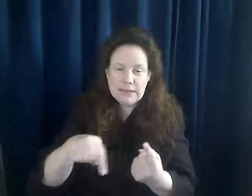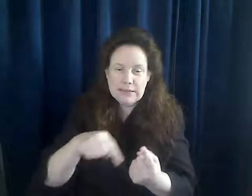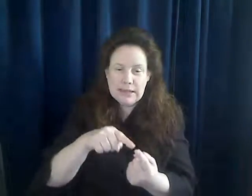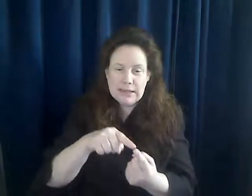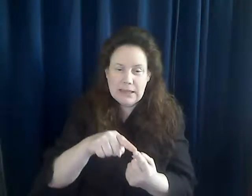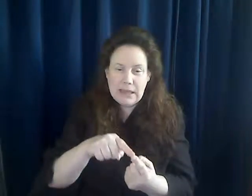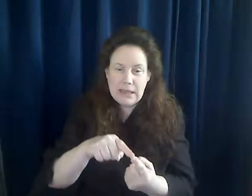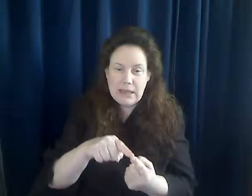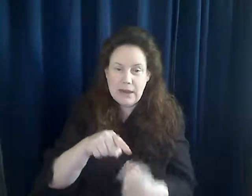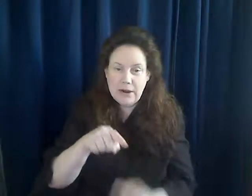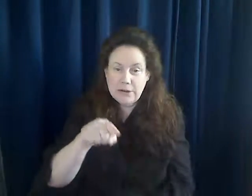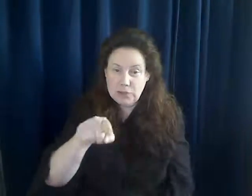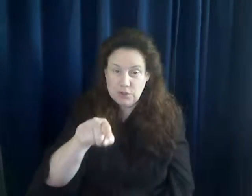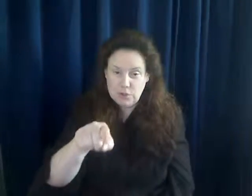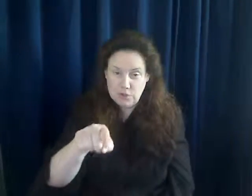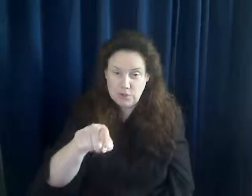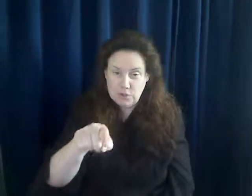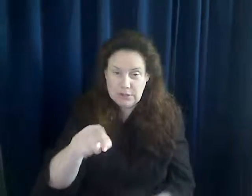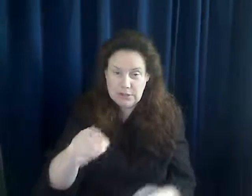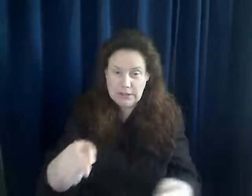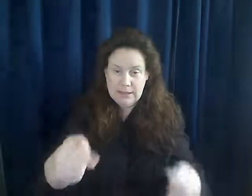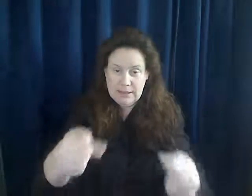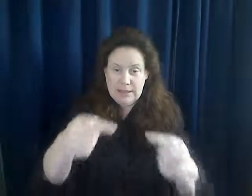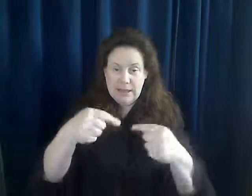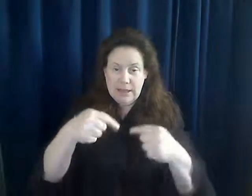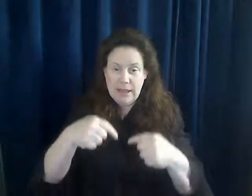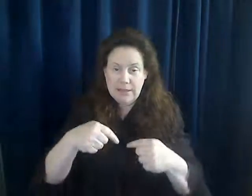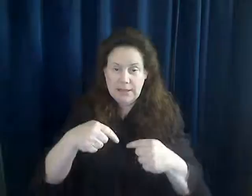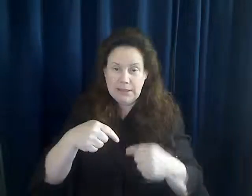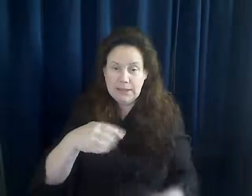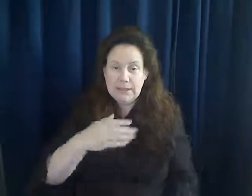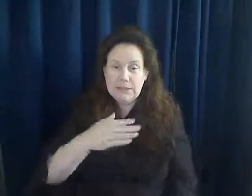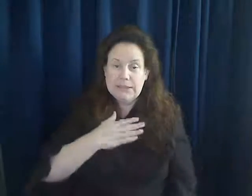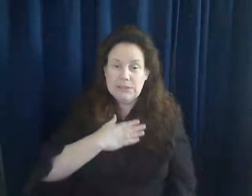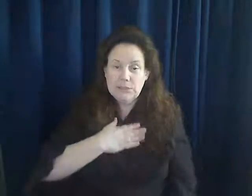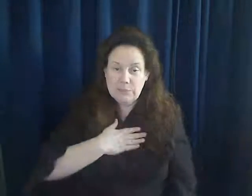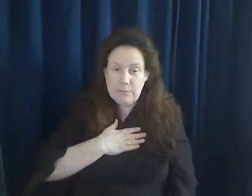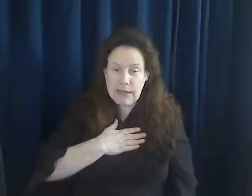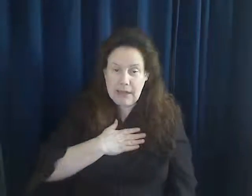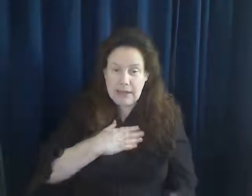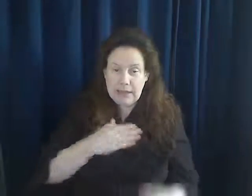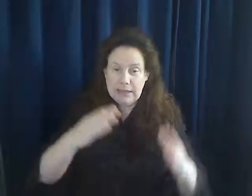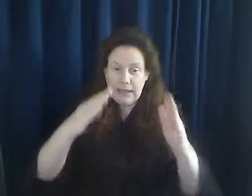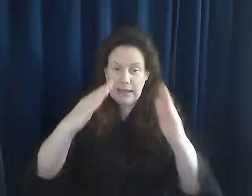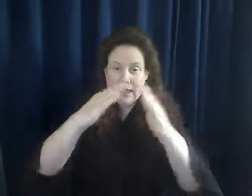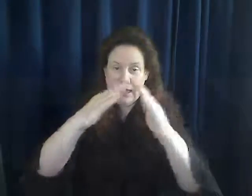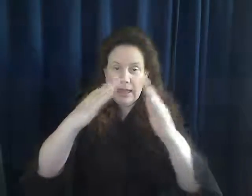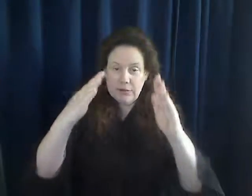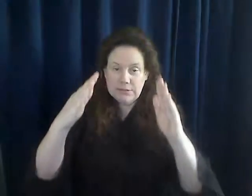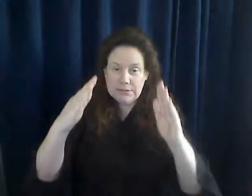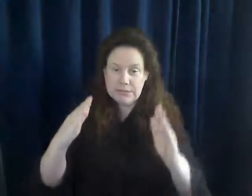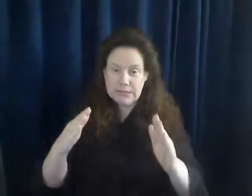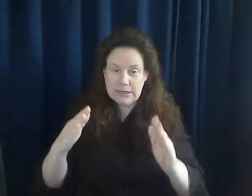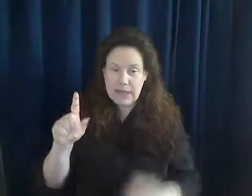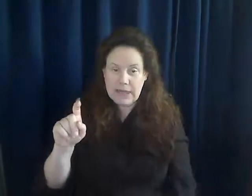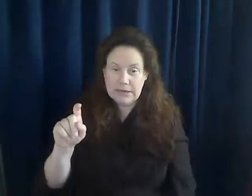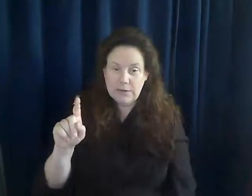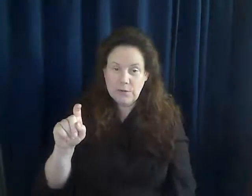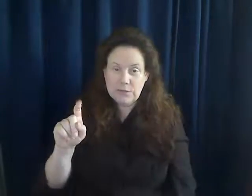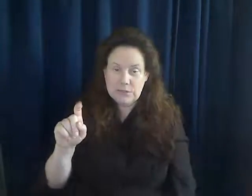When are you coming to my house? And I added the question